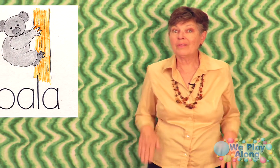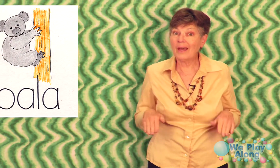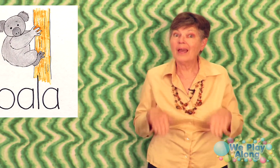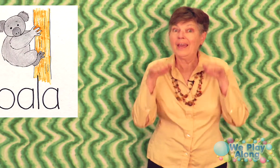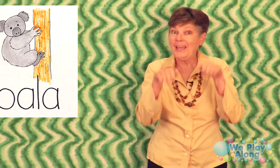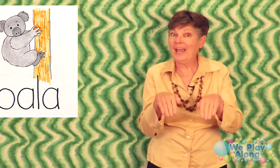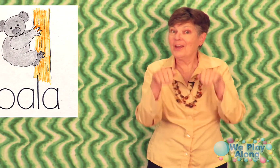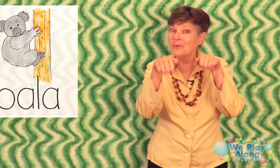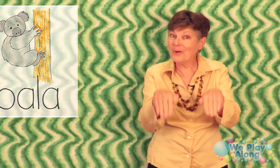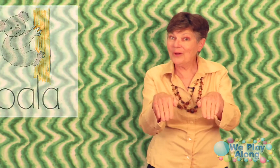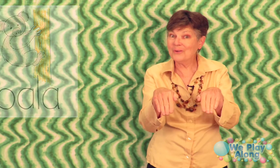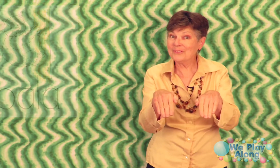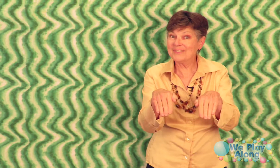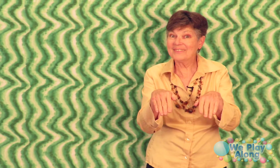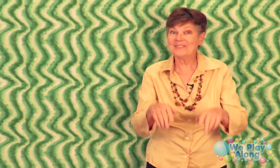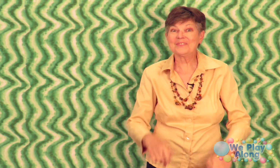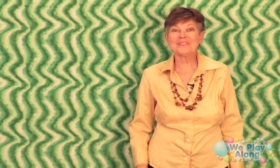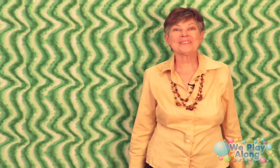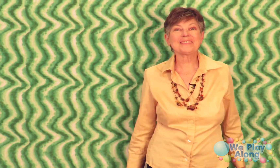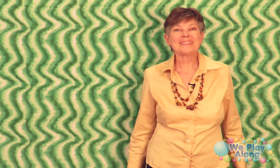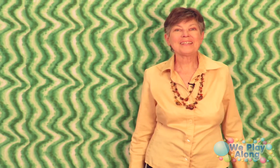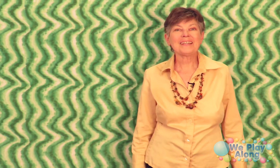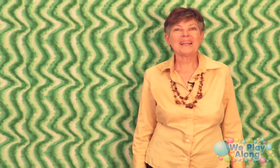the kangaroos.